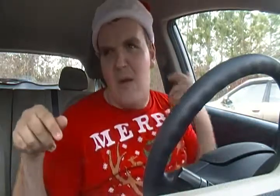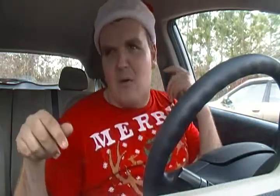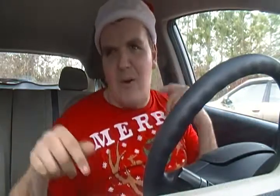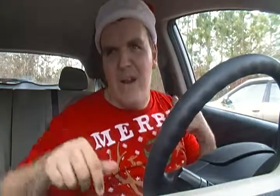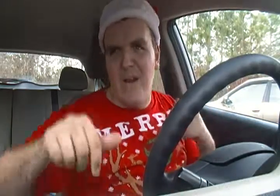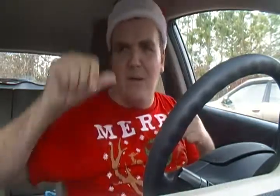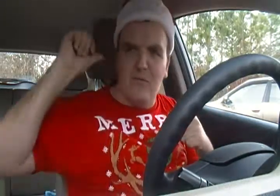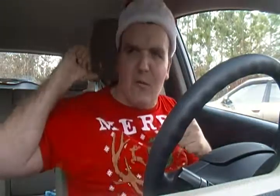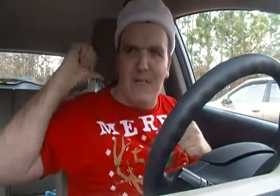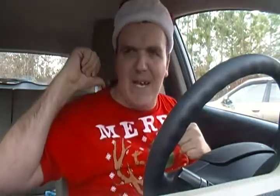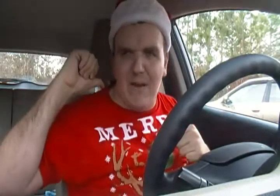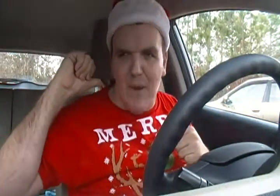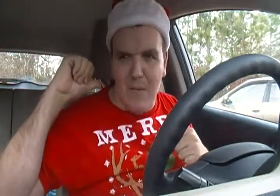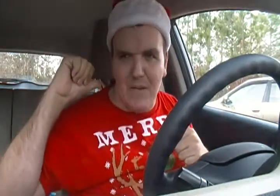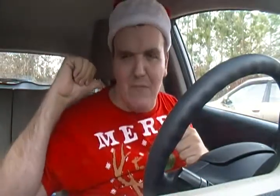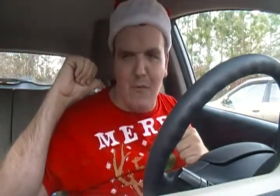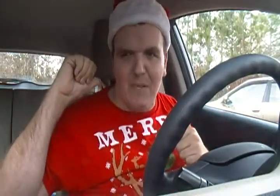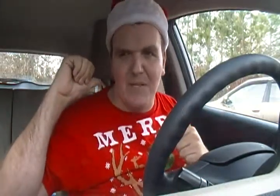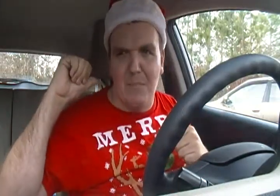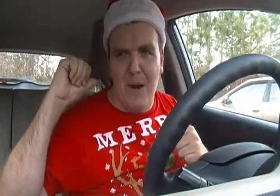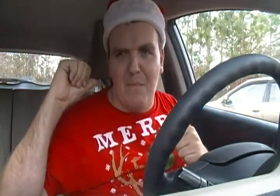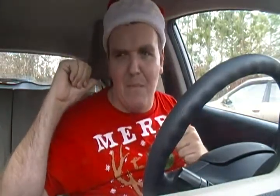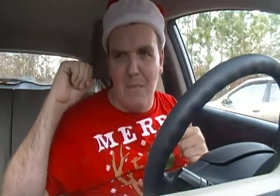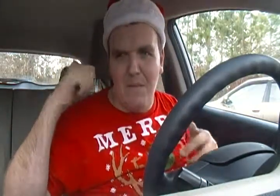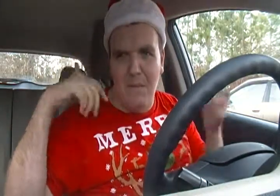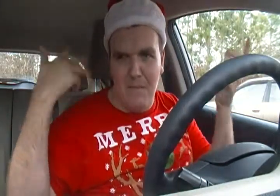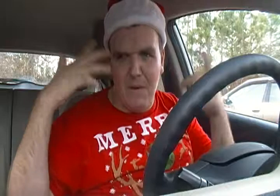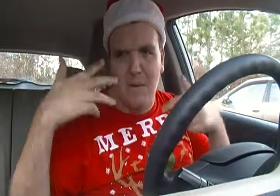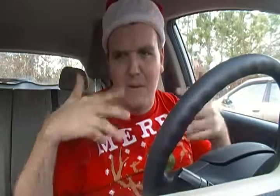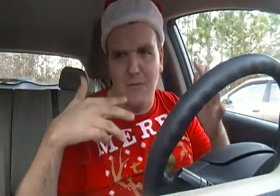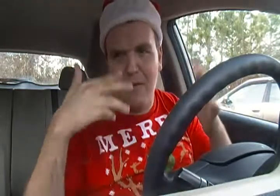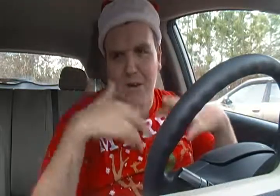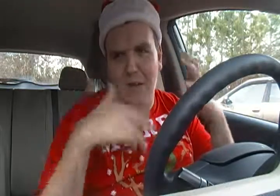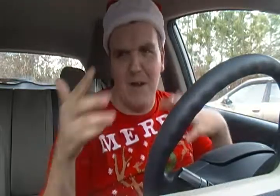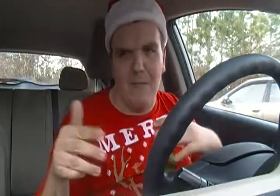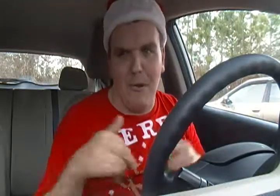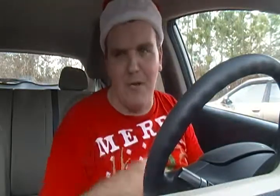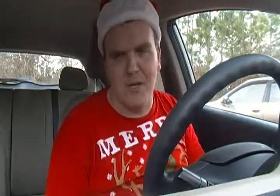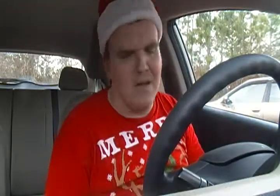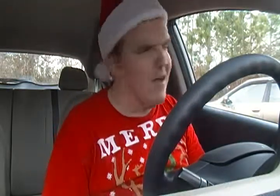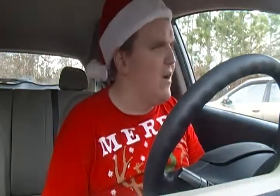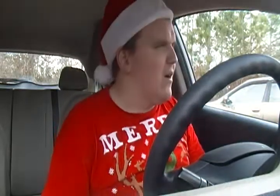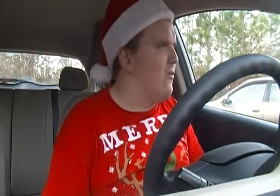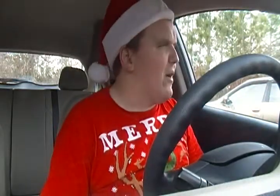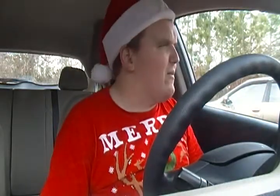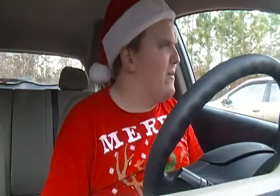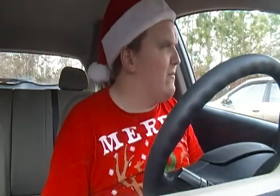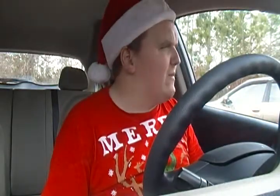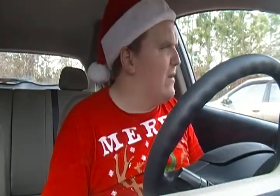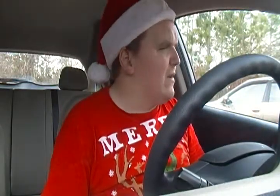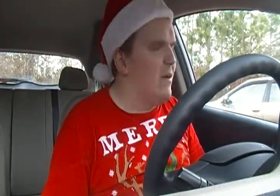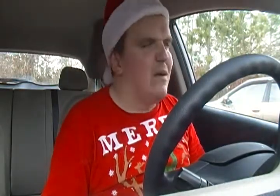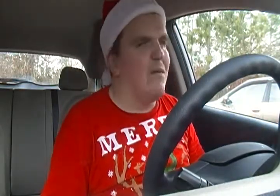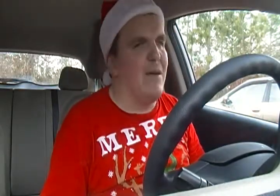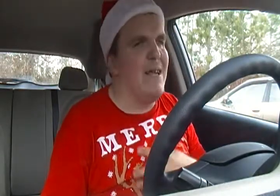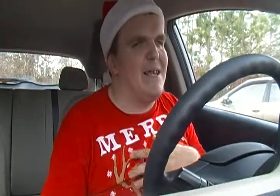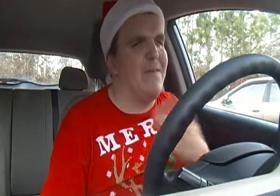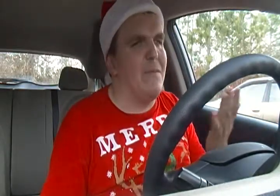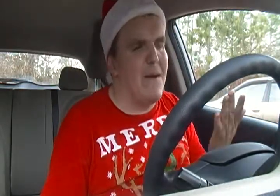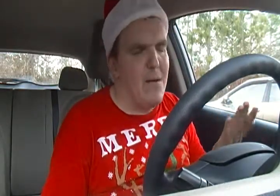randy goes and runs to get ralphie ralphie's mom there because ralphie and randy are brothers ralphie ends up and